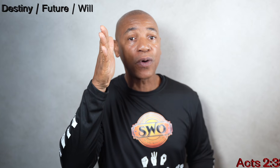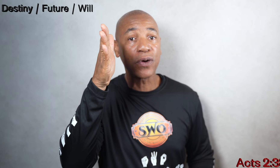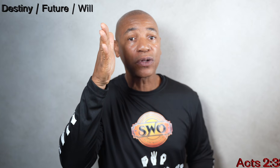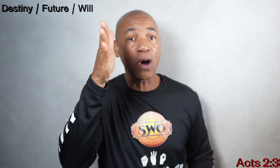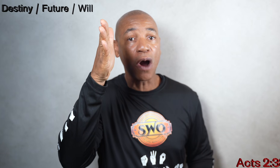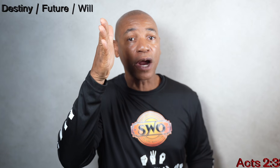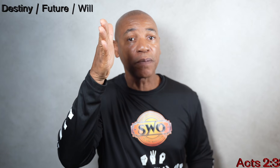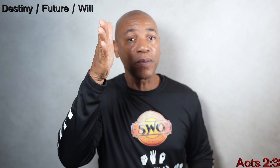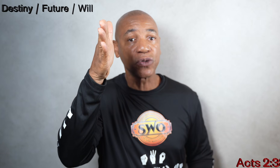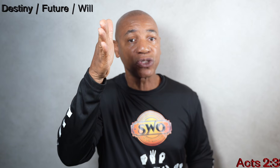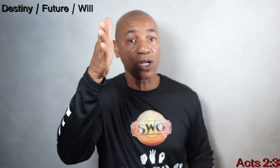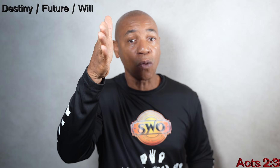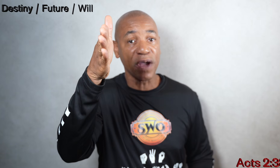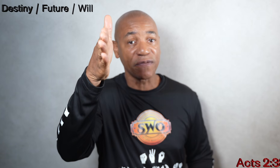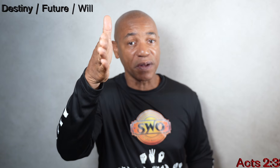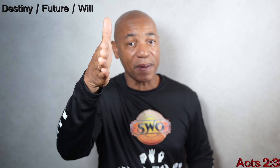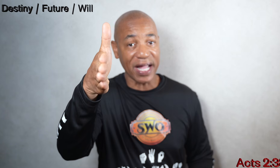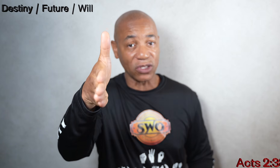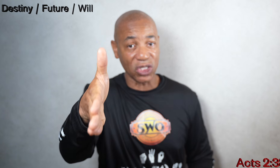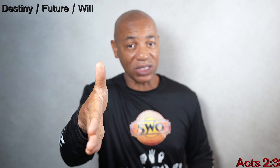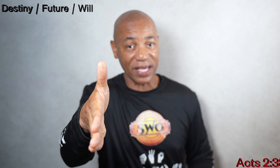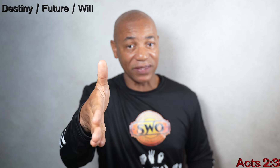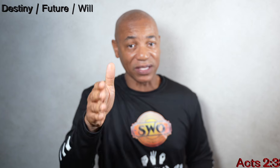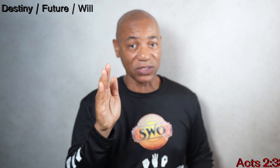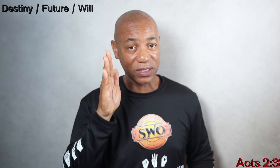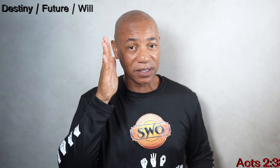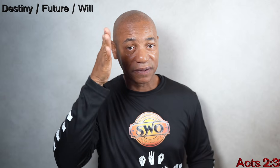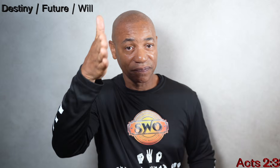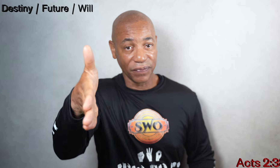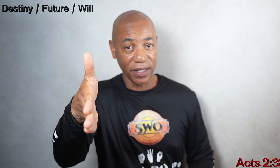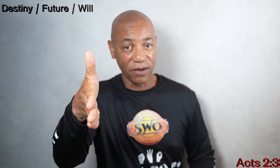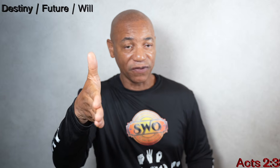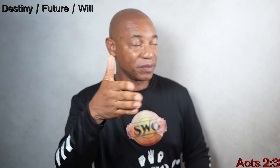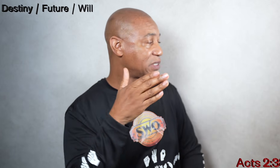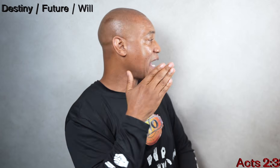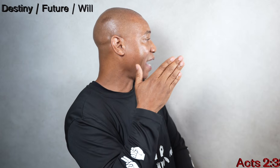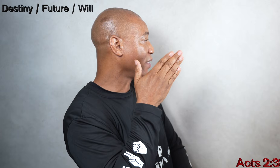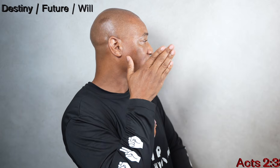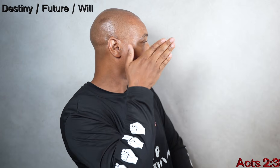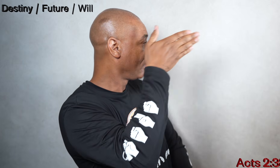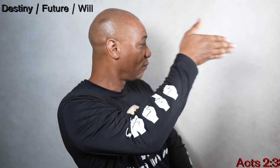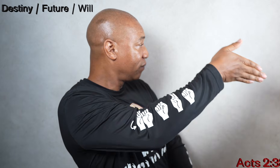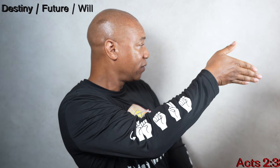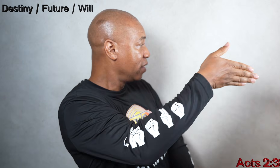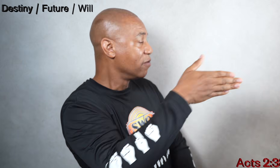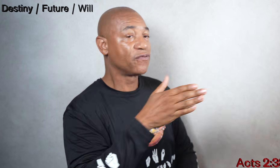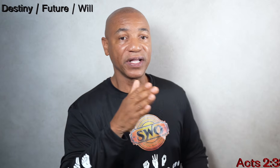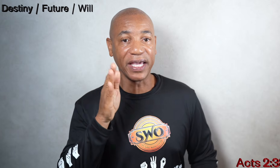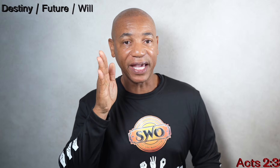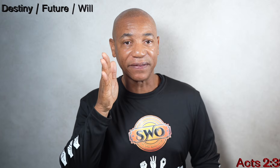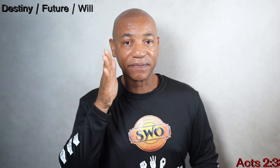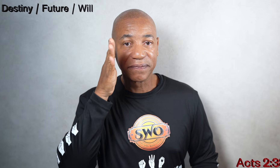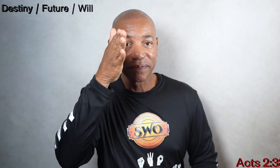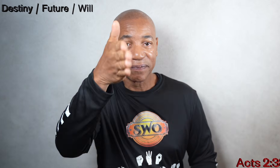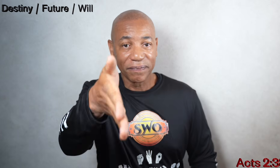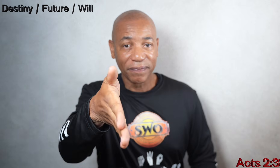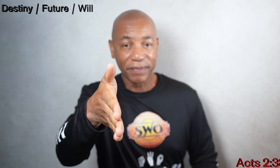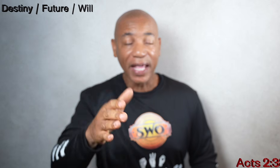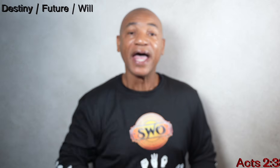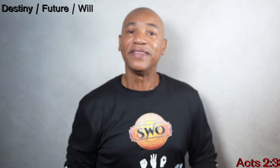upward arc motion away from the body, just like this. From the side, front again. That